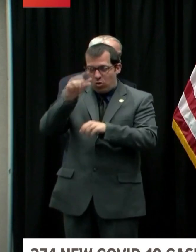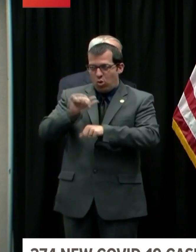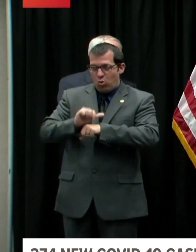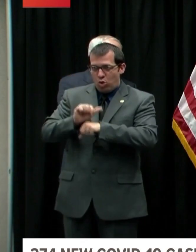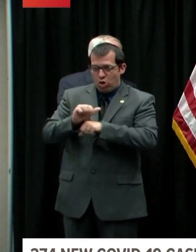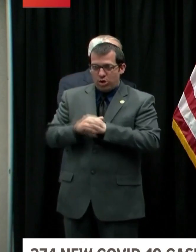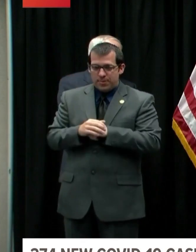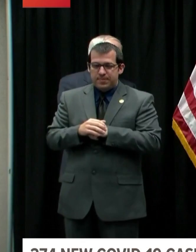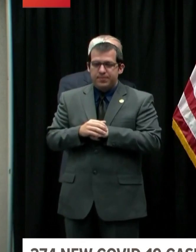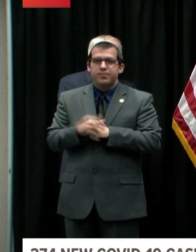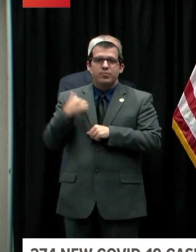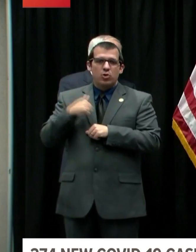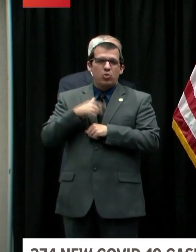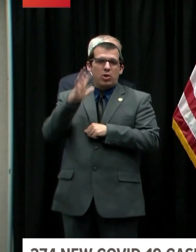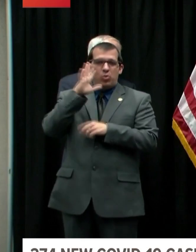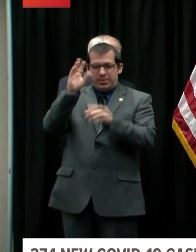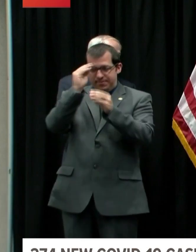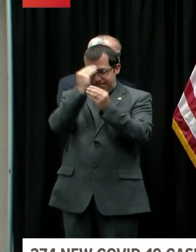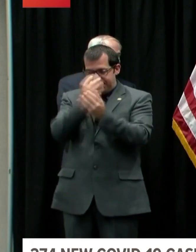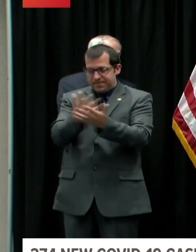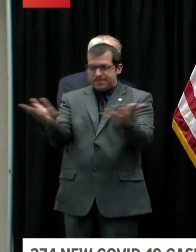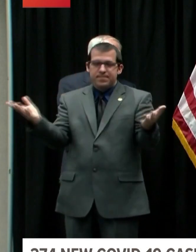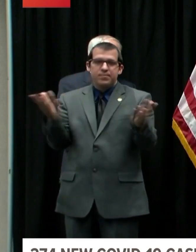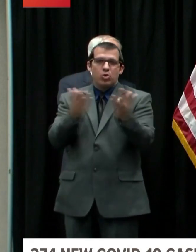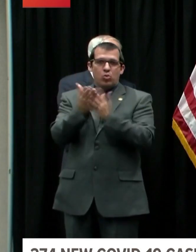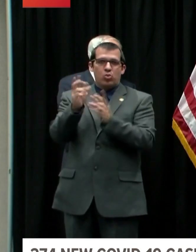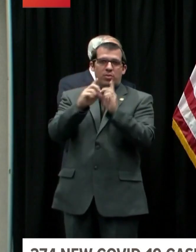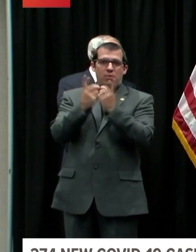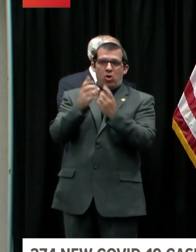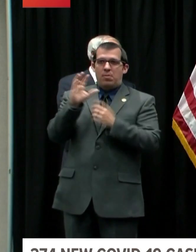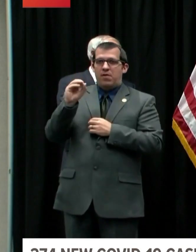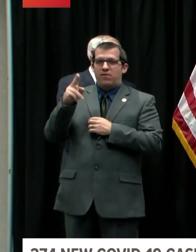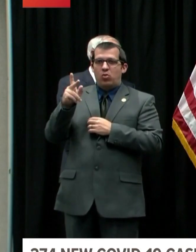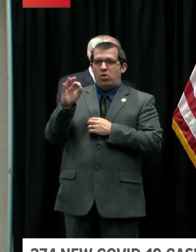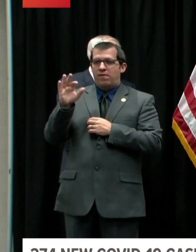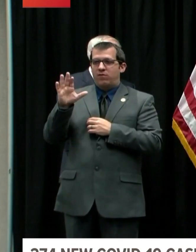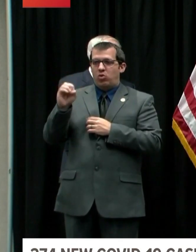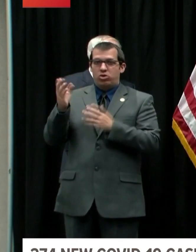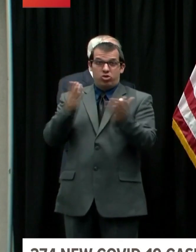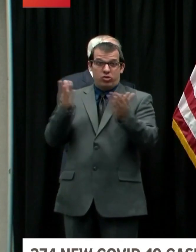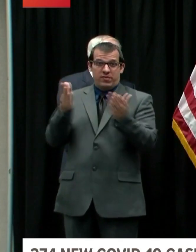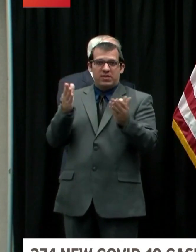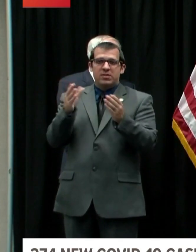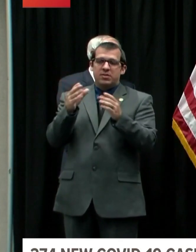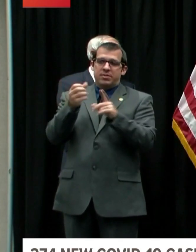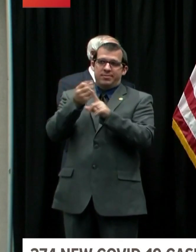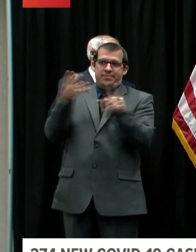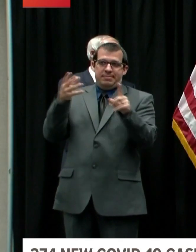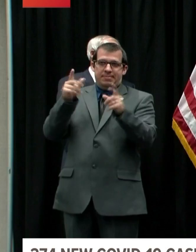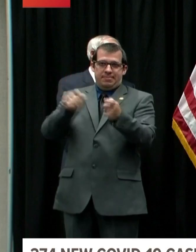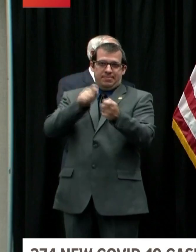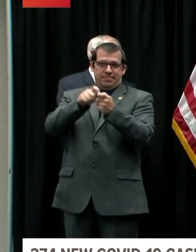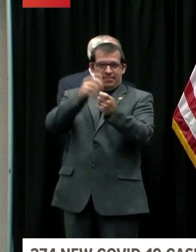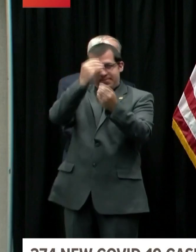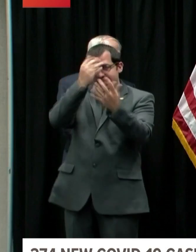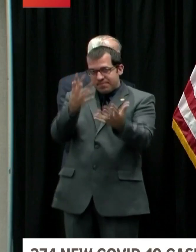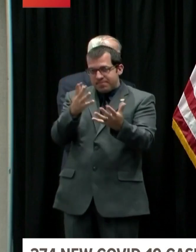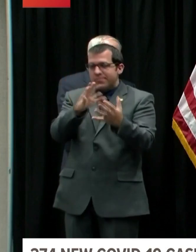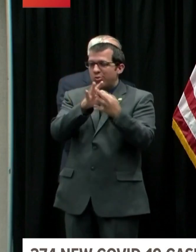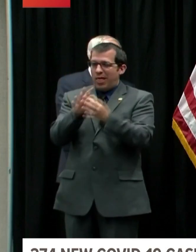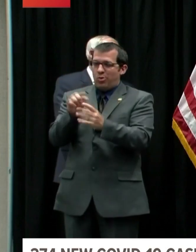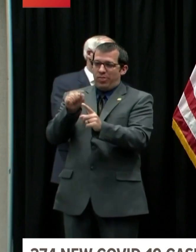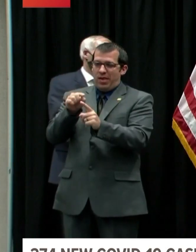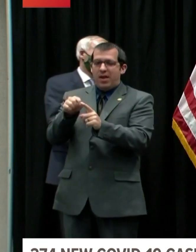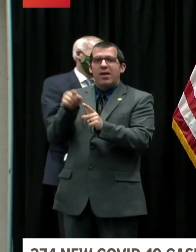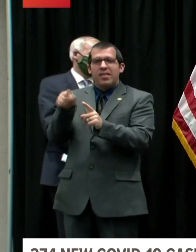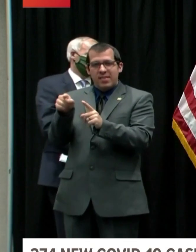work. We'll be sending out some communications through the Department of Workforce Services with more specific information related to that. Again, this